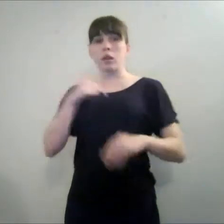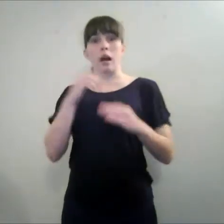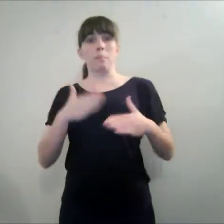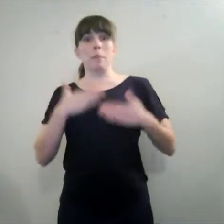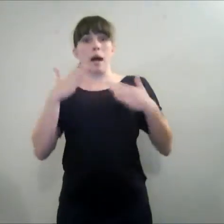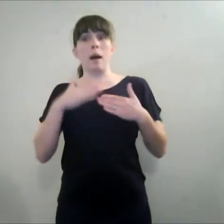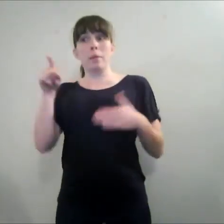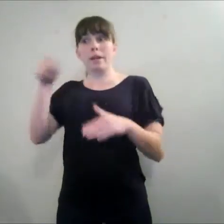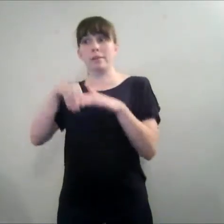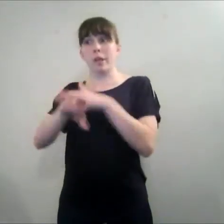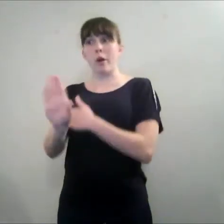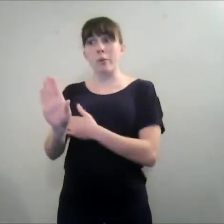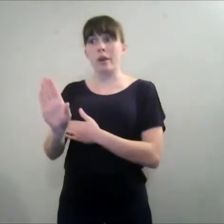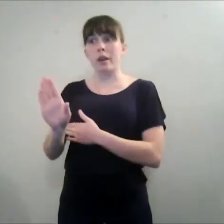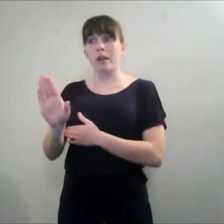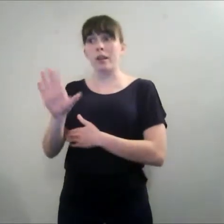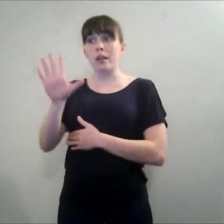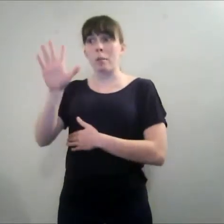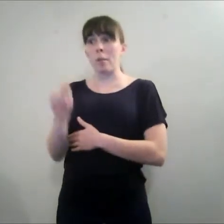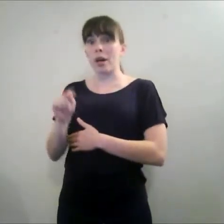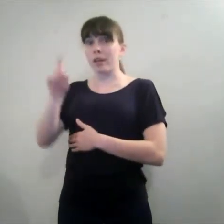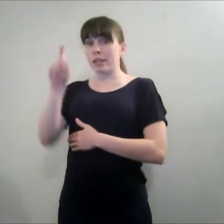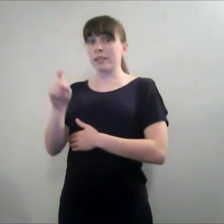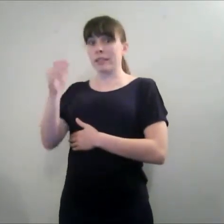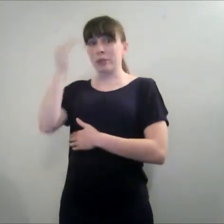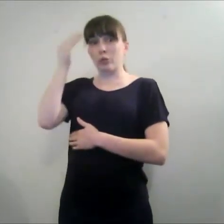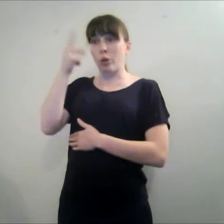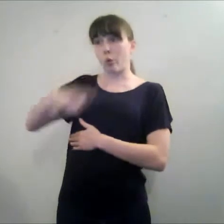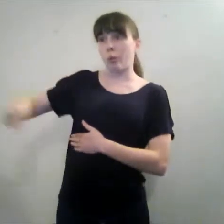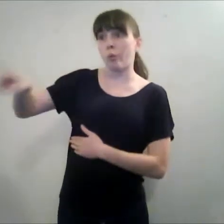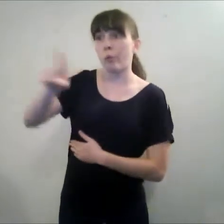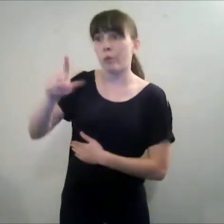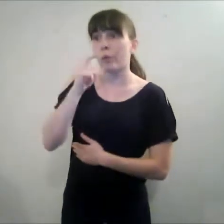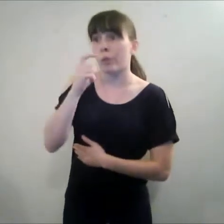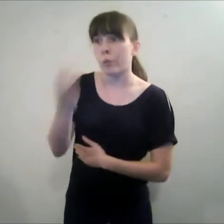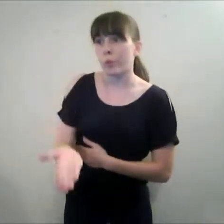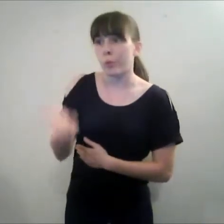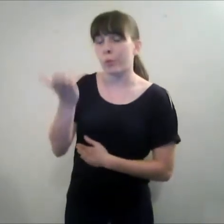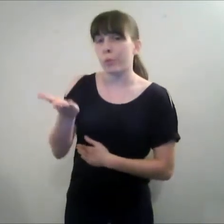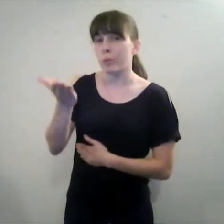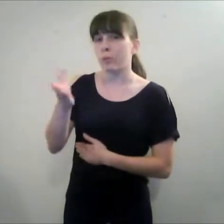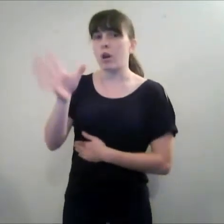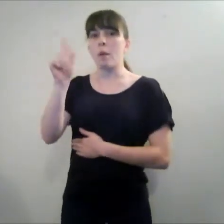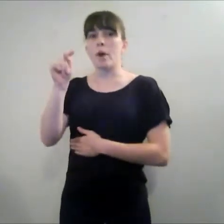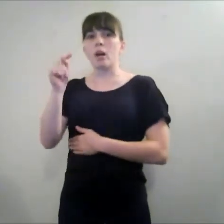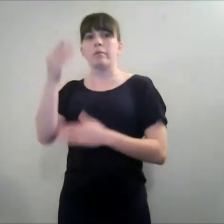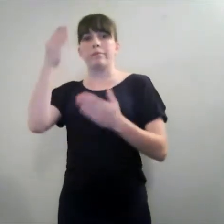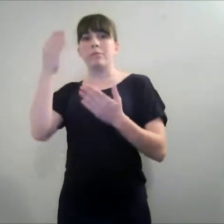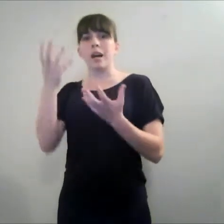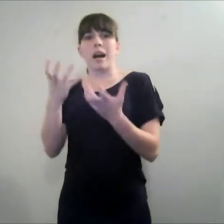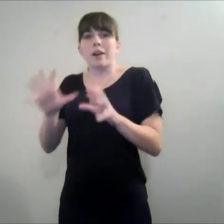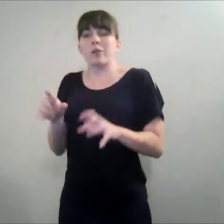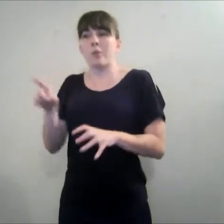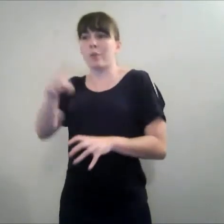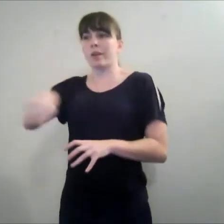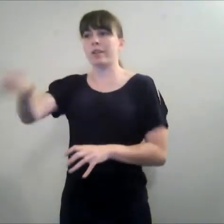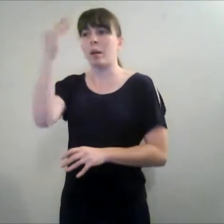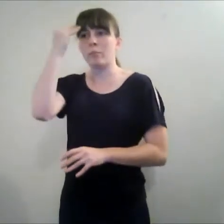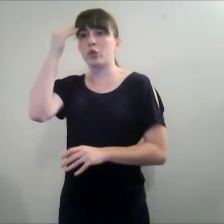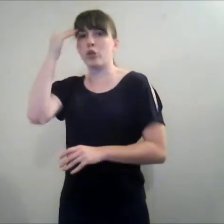else is, but I don't want anybody else to know who he is. And so you get this sort of logjam around identity where you want full disclosure from everybody else, but not from